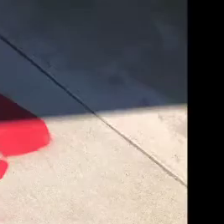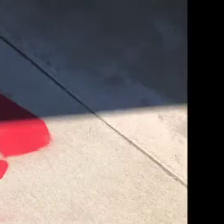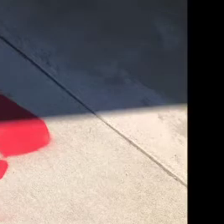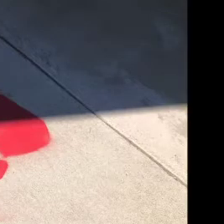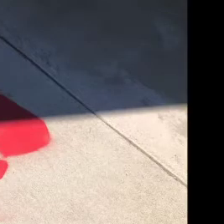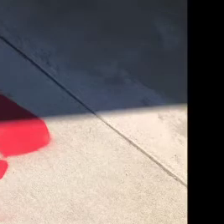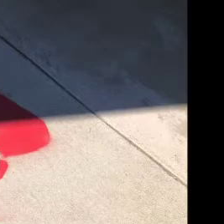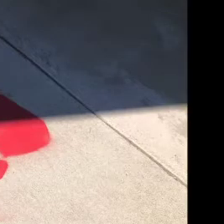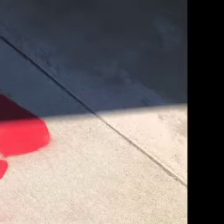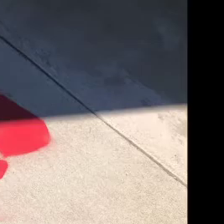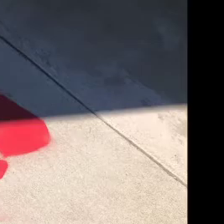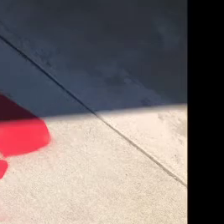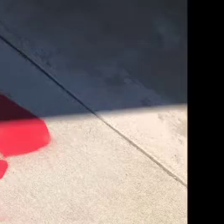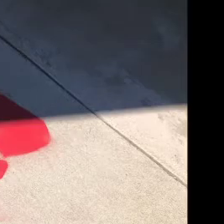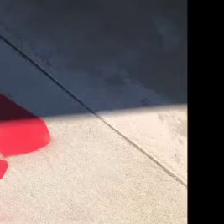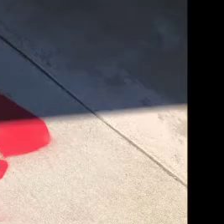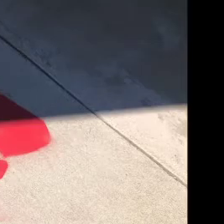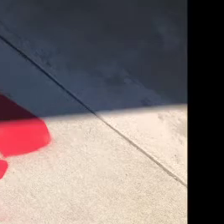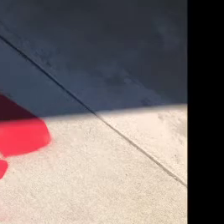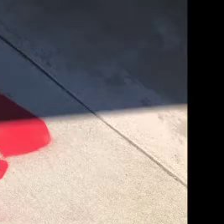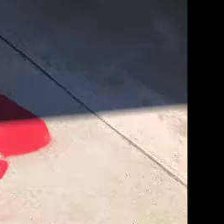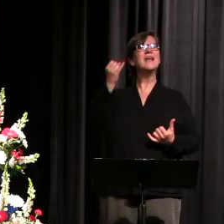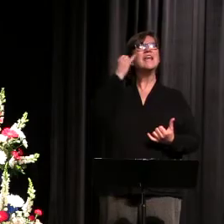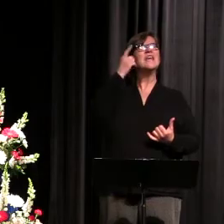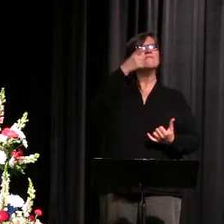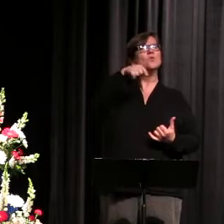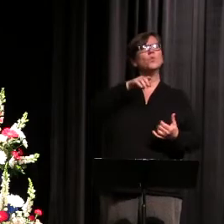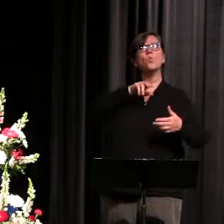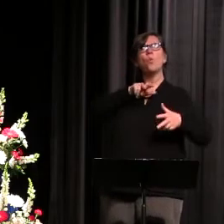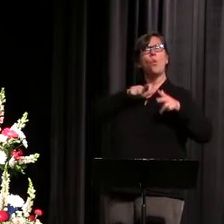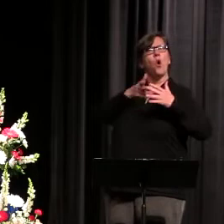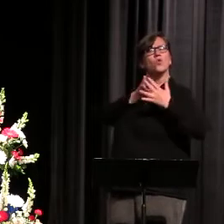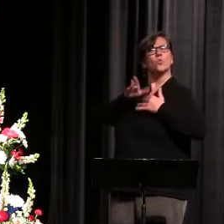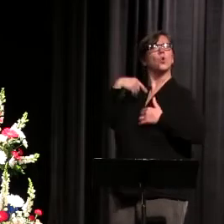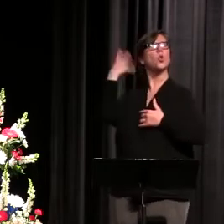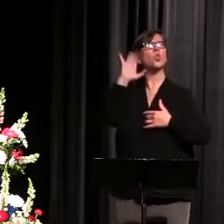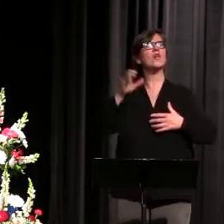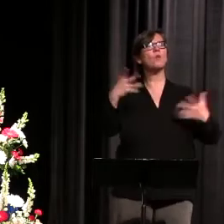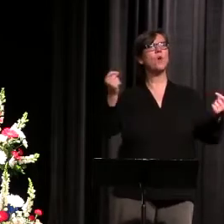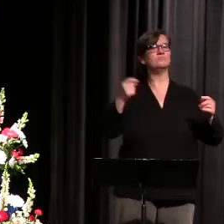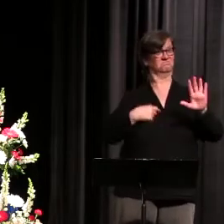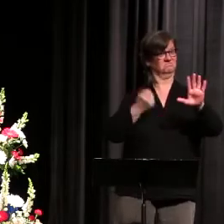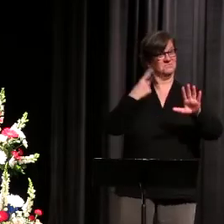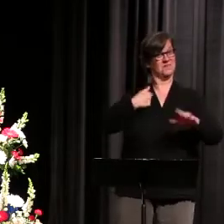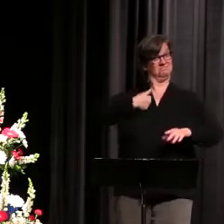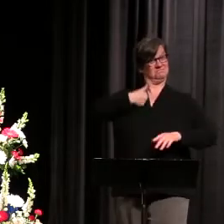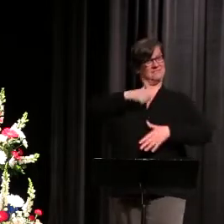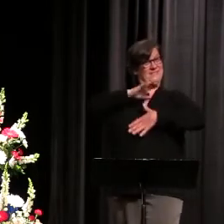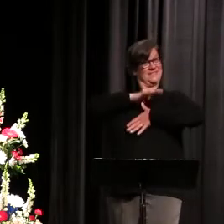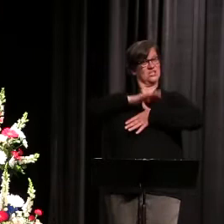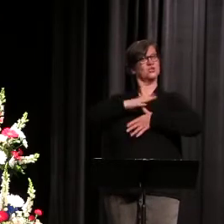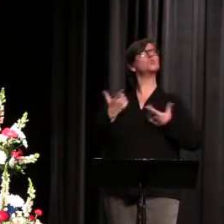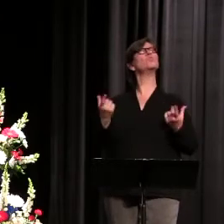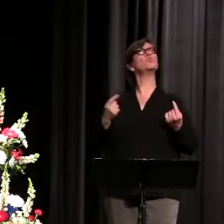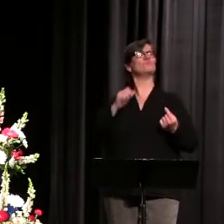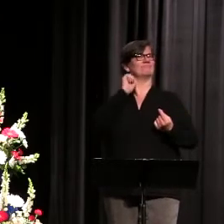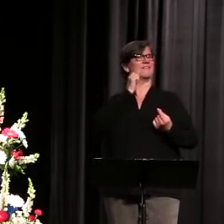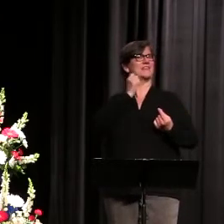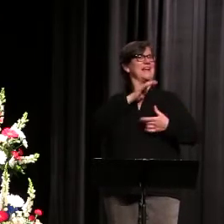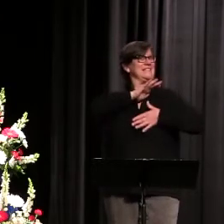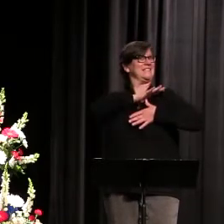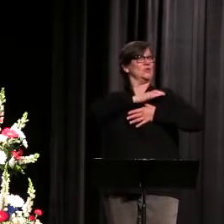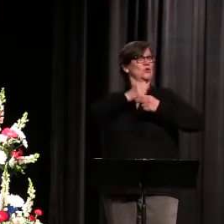Fairport High School, through my eyes as an FHS senior. You get out of your car in the back parking lot and lock the doors